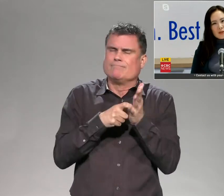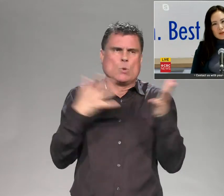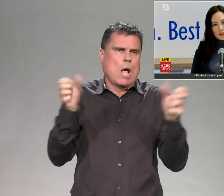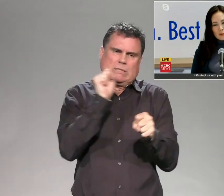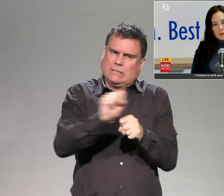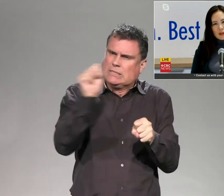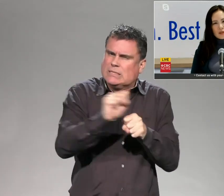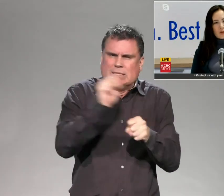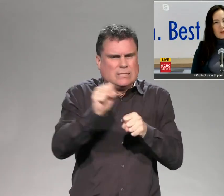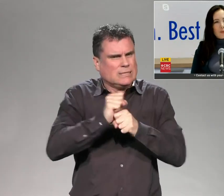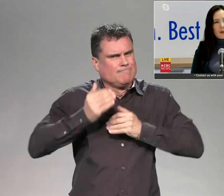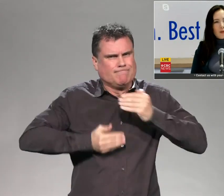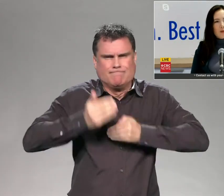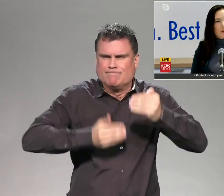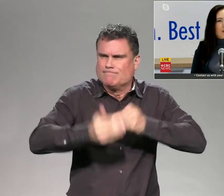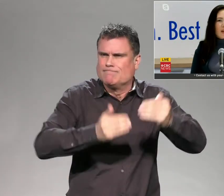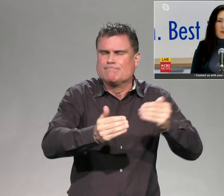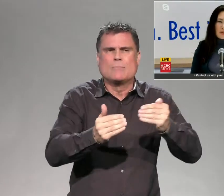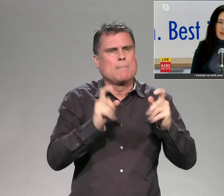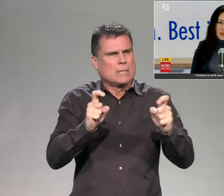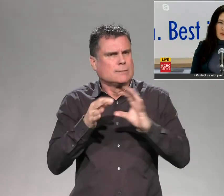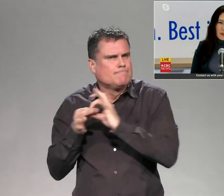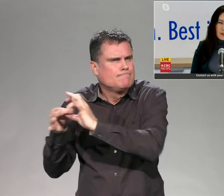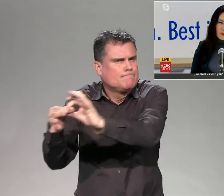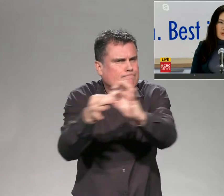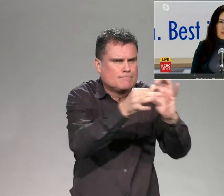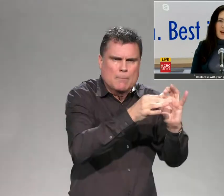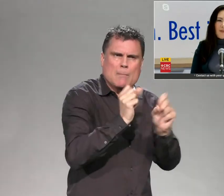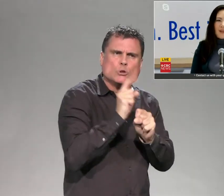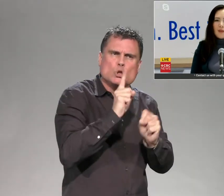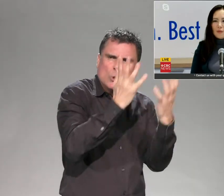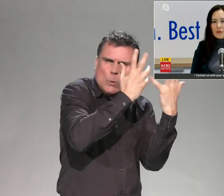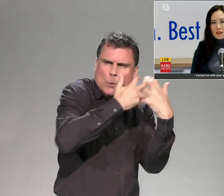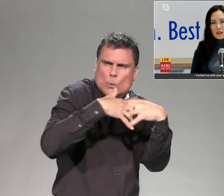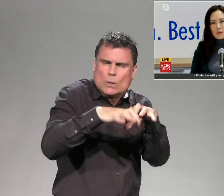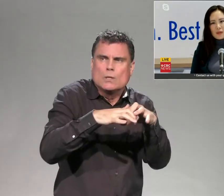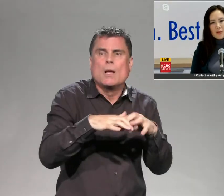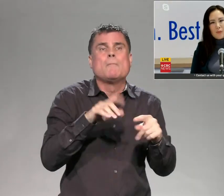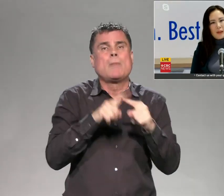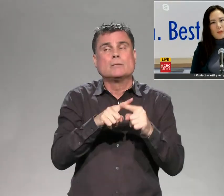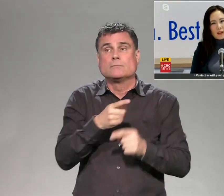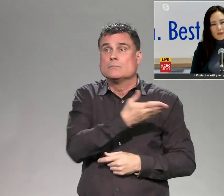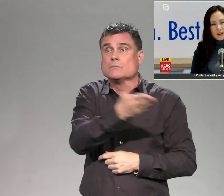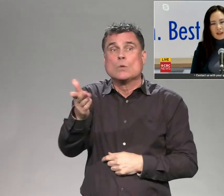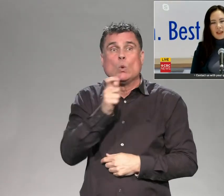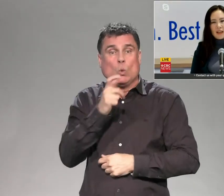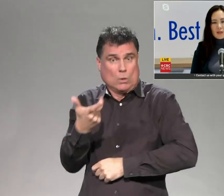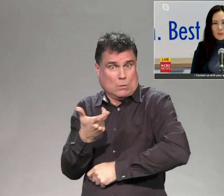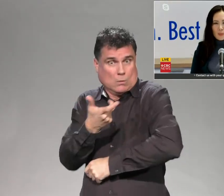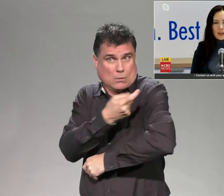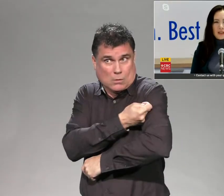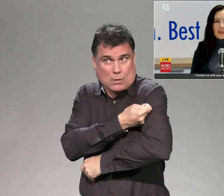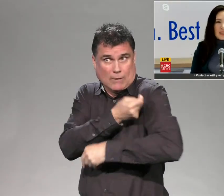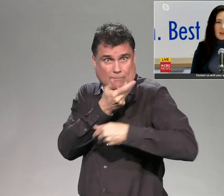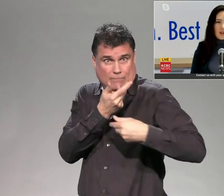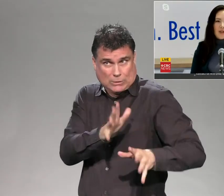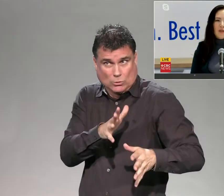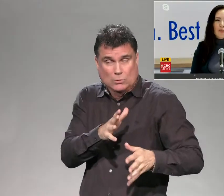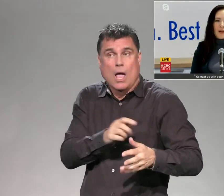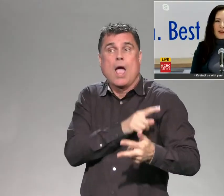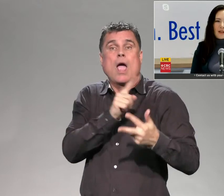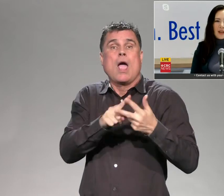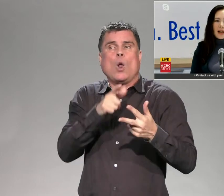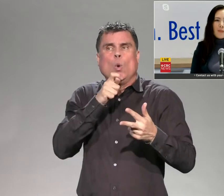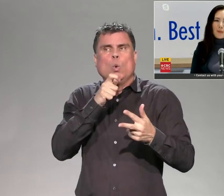because not just the immunizers, but also those that are going to control traffic, those that are going to be wayfinding and supporting seniors,